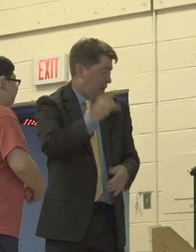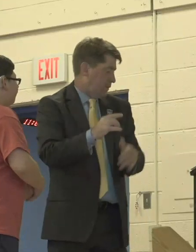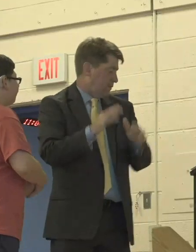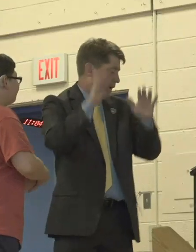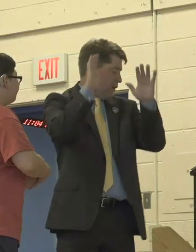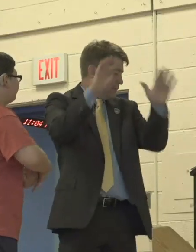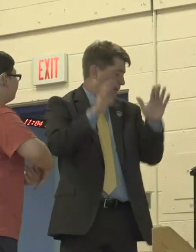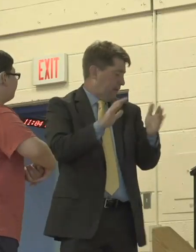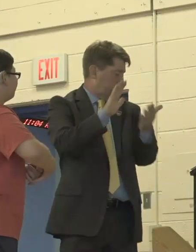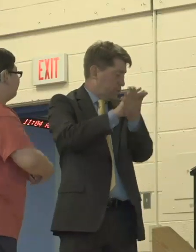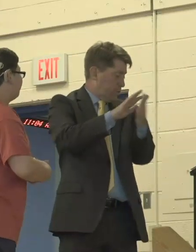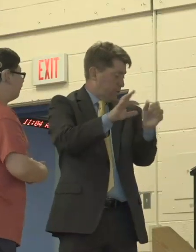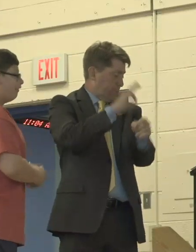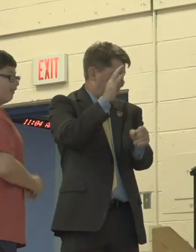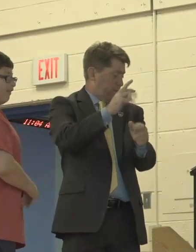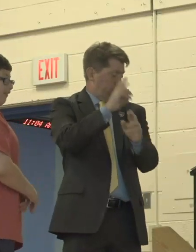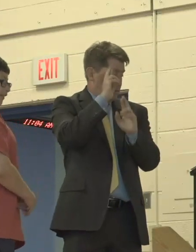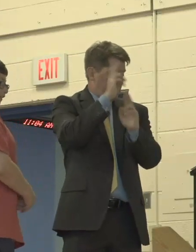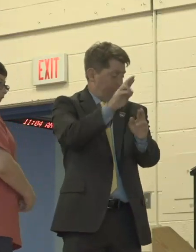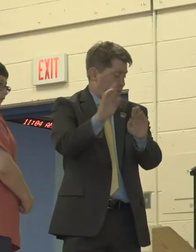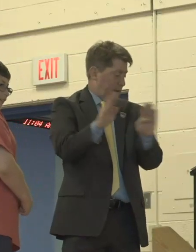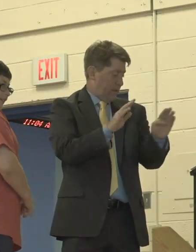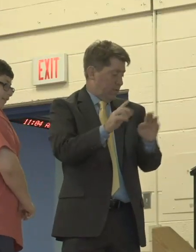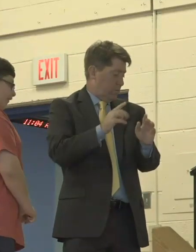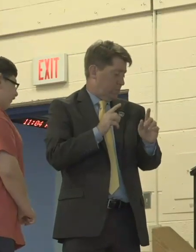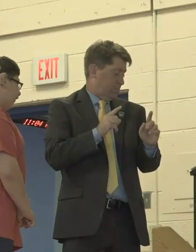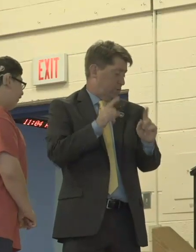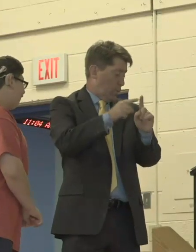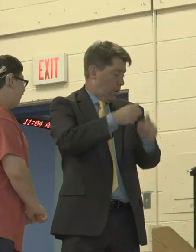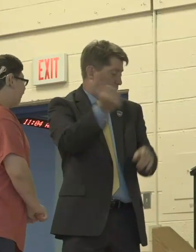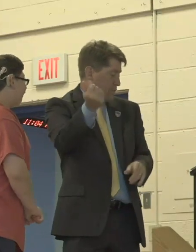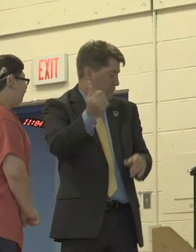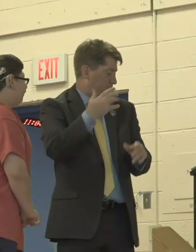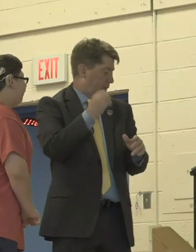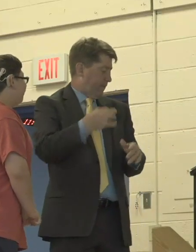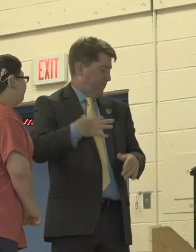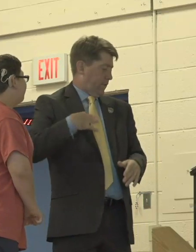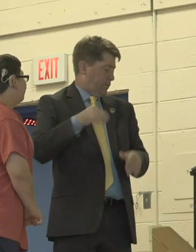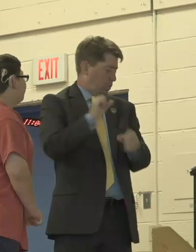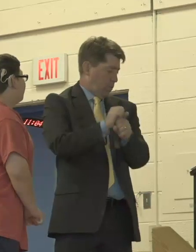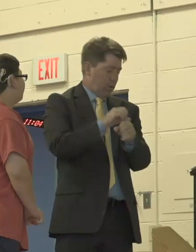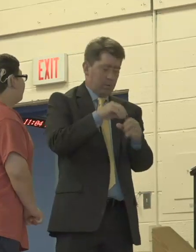So you received this award for wonderful school spirit, great behavior,